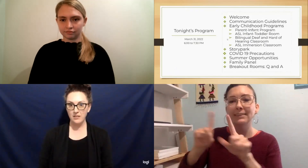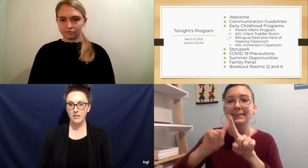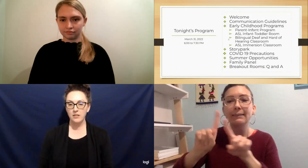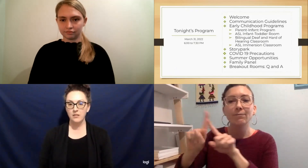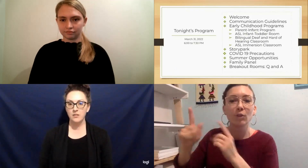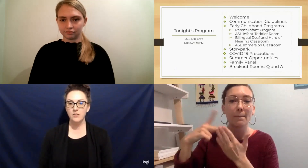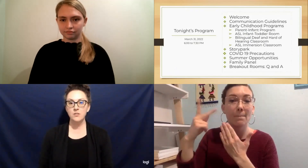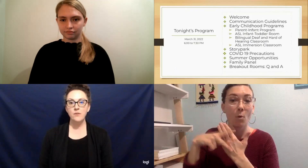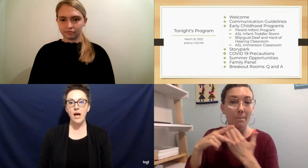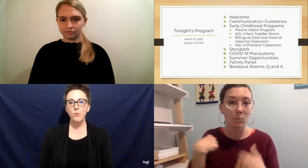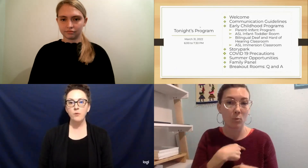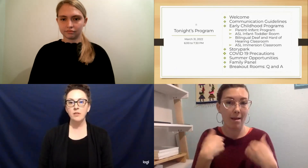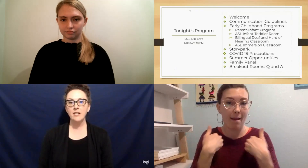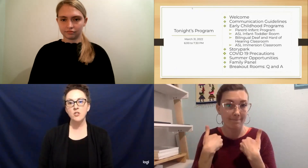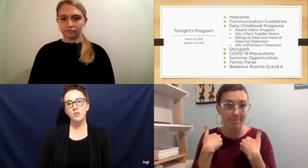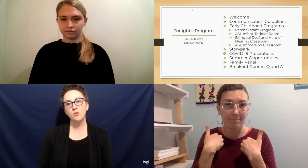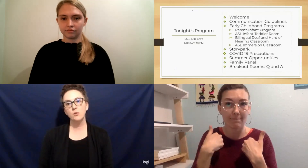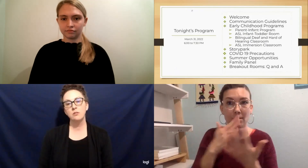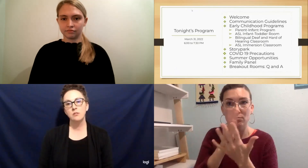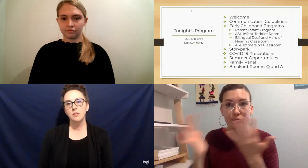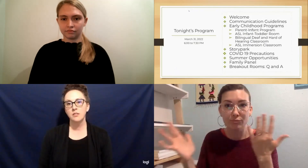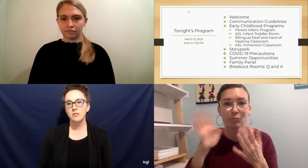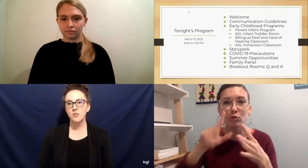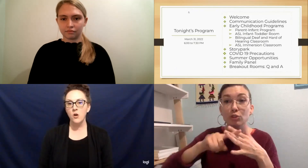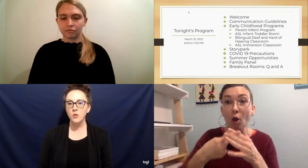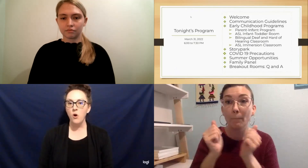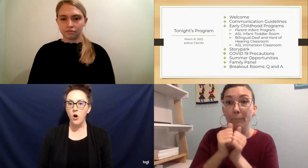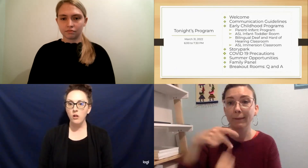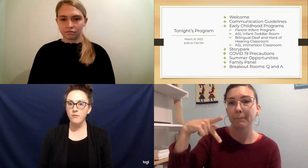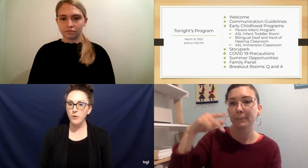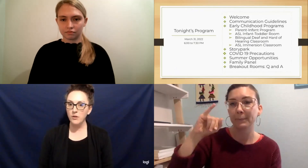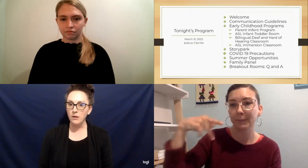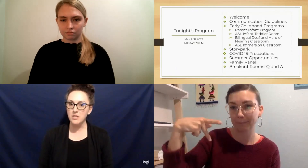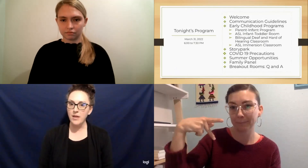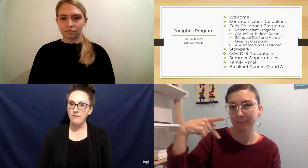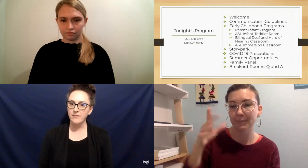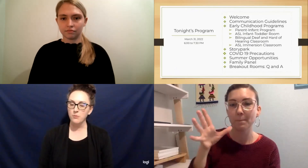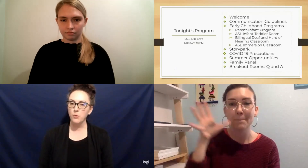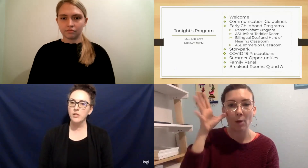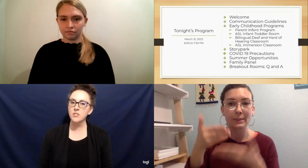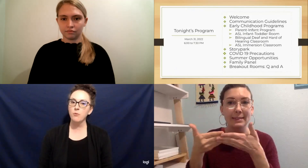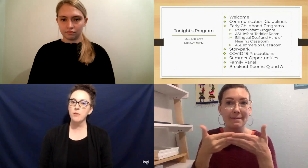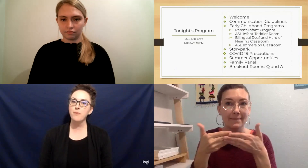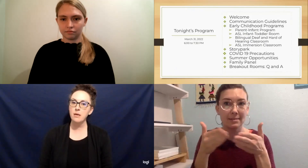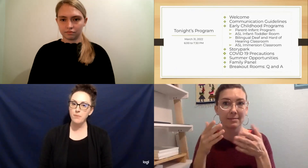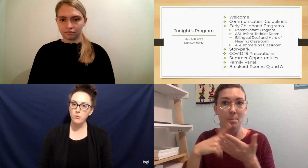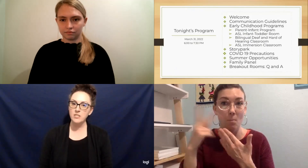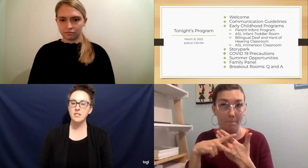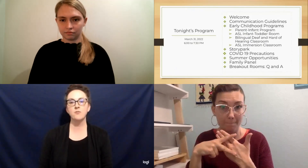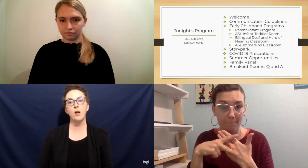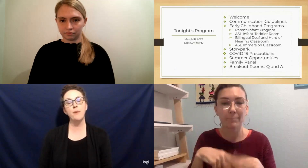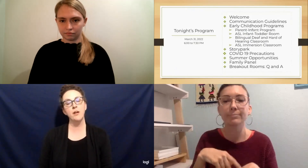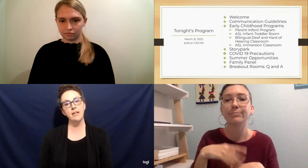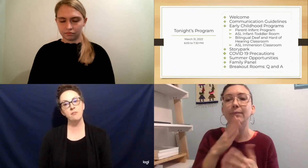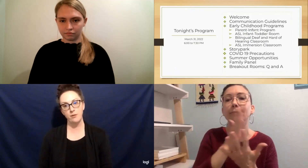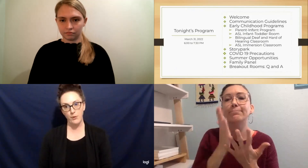well. So now we would like to show you all of the programs that we have available. We're going to start with PIP, which stands